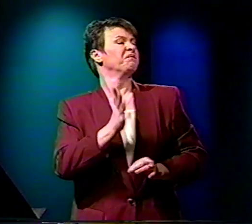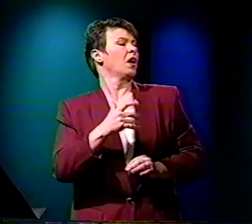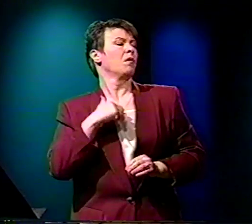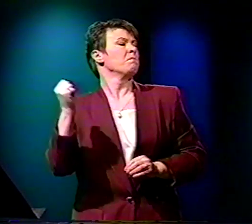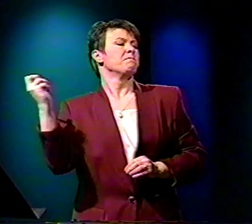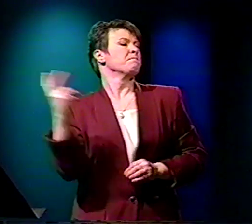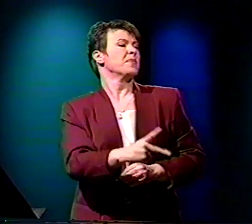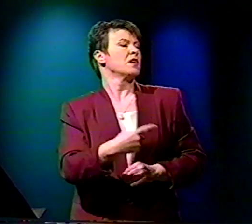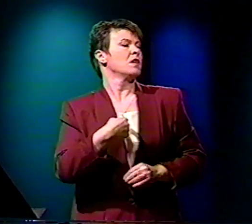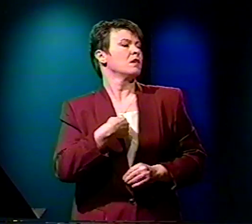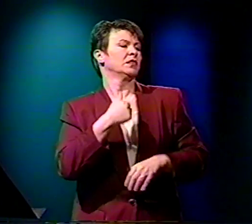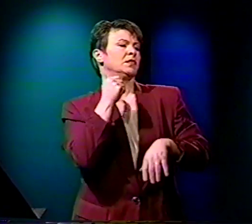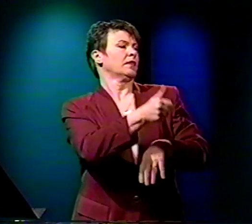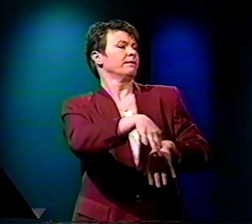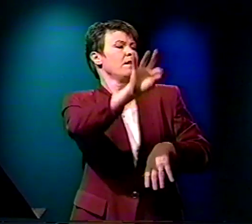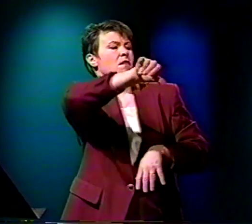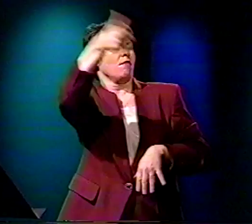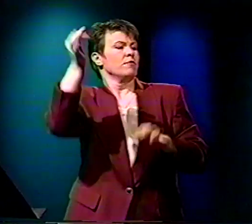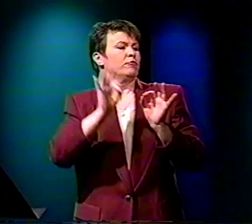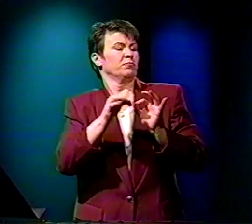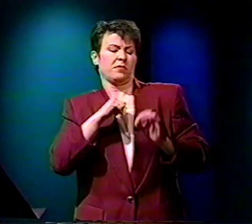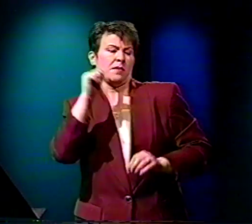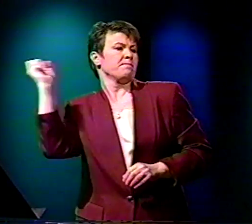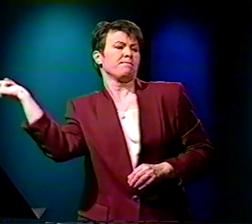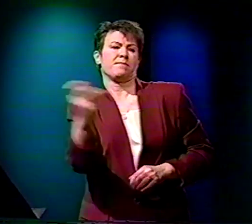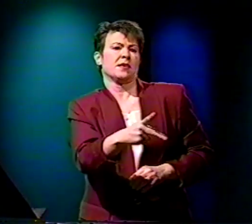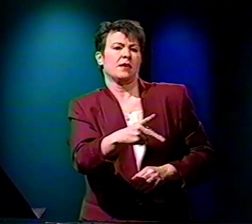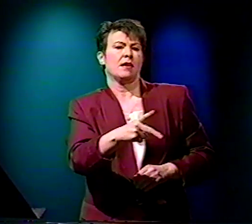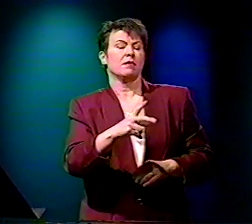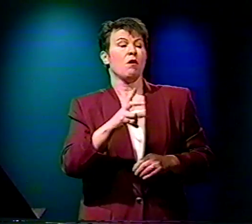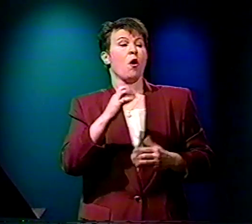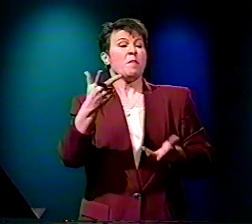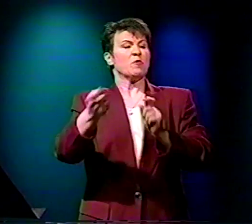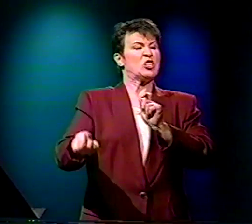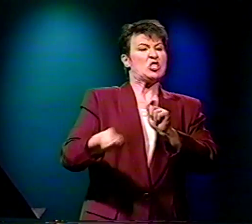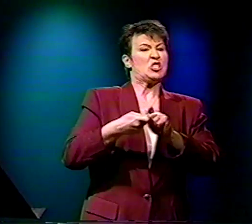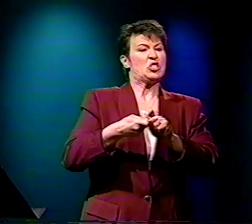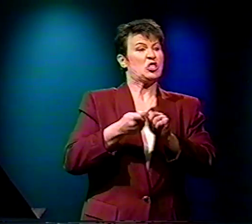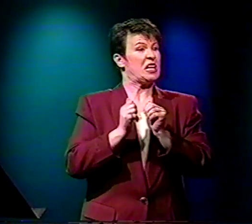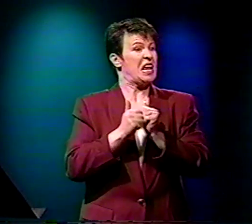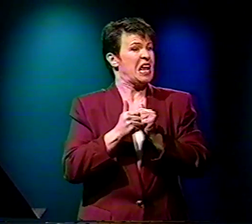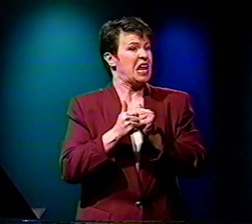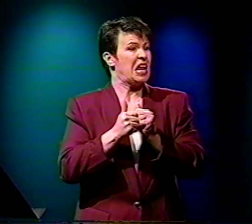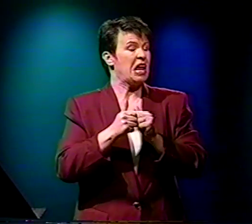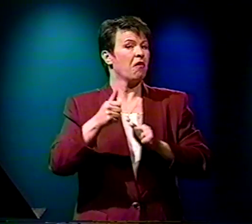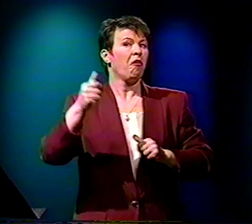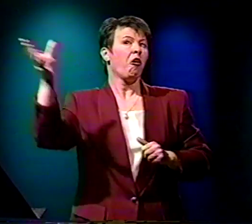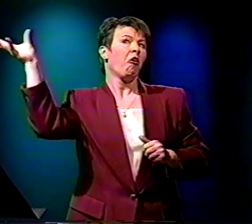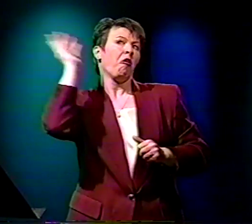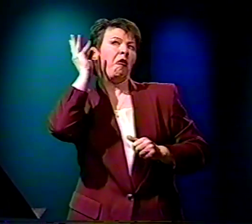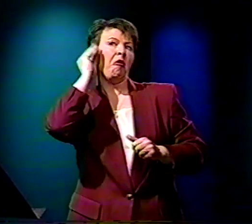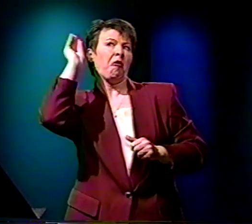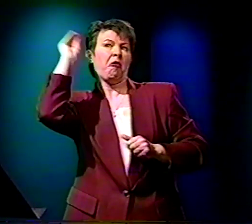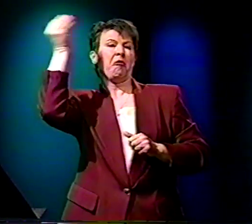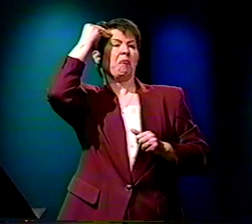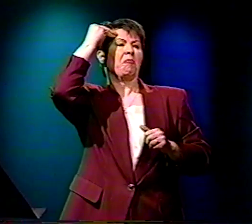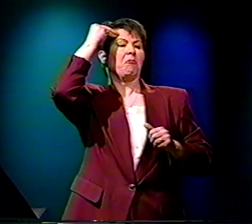but I'm afraid to do so because I fear that the interpreter never will come back and that I will not get interpreter services, or that they will get back at